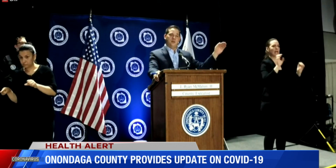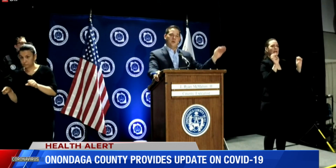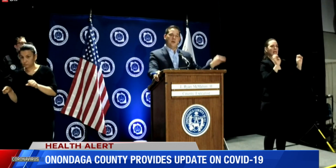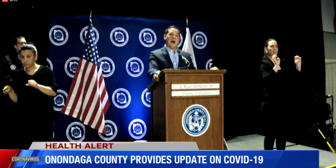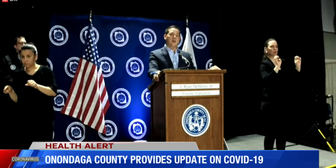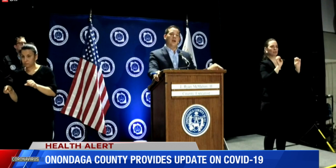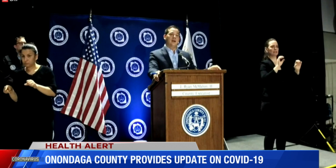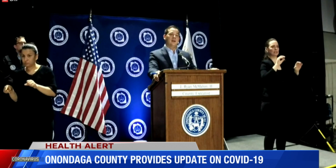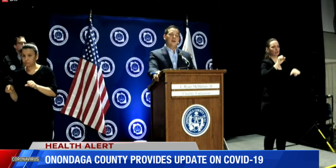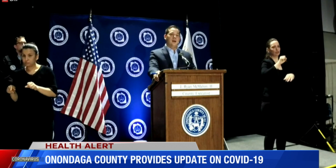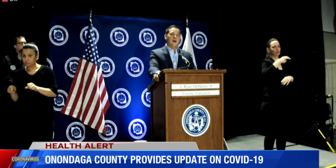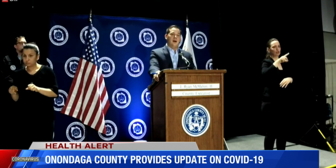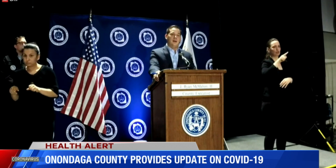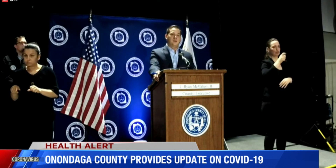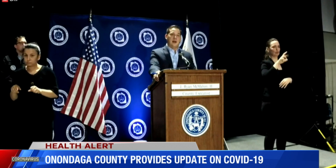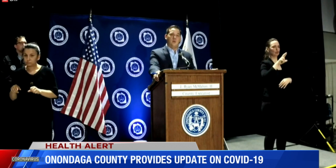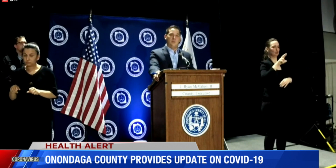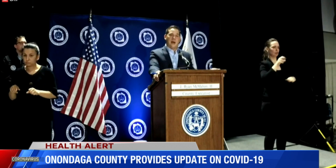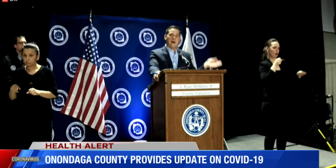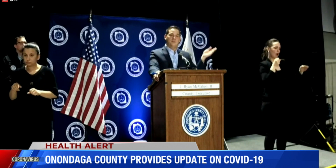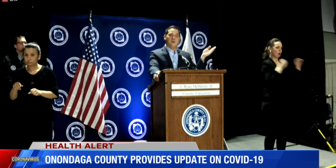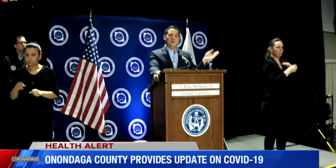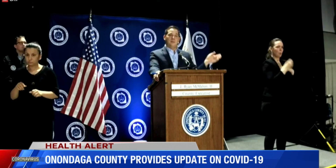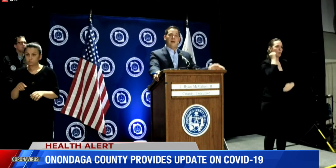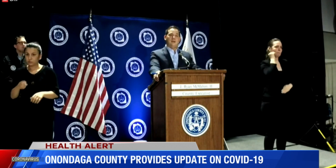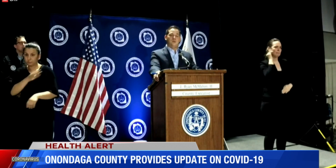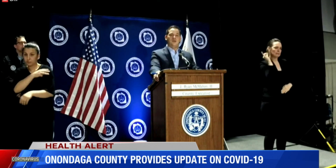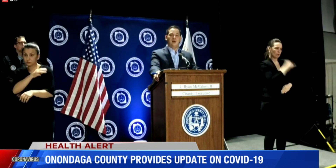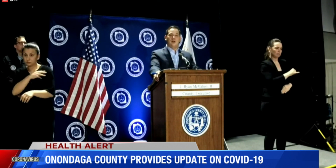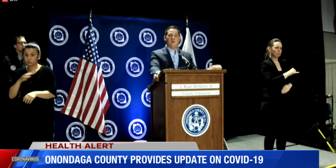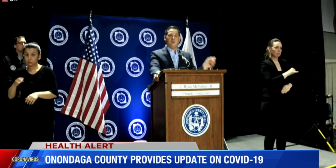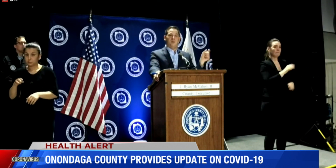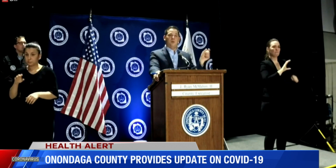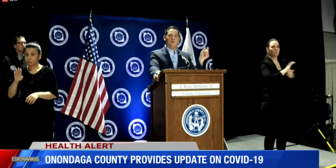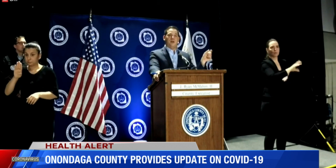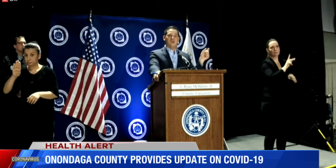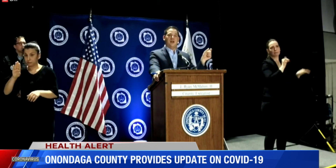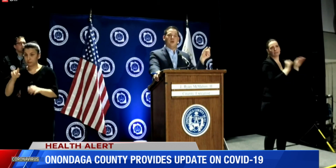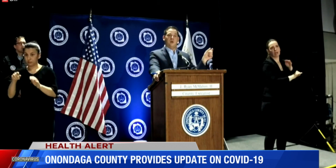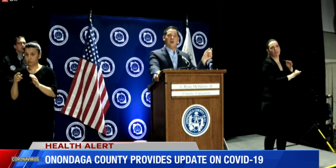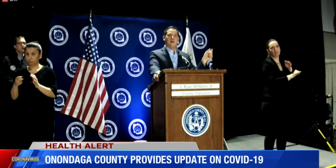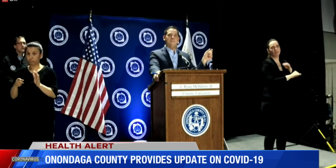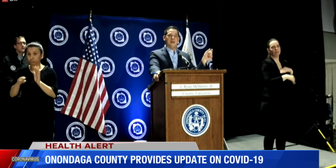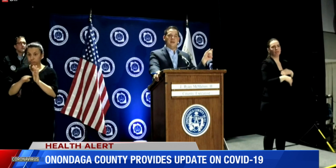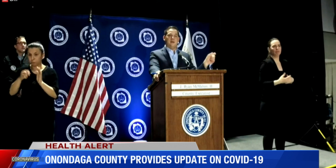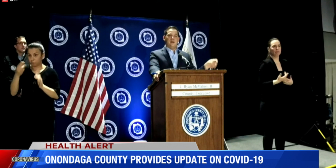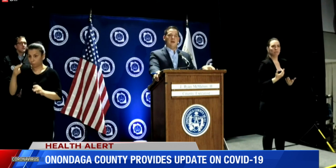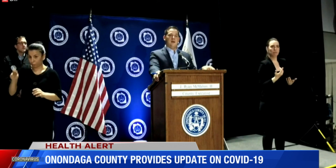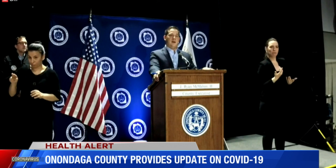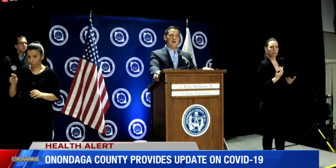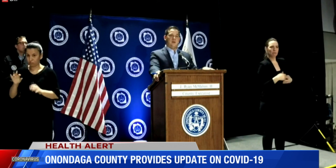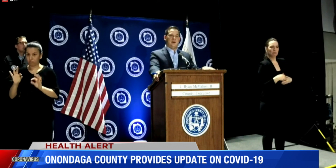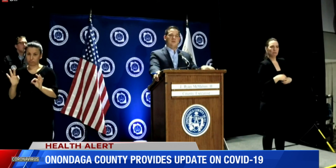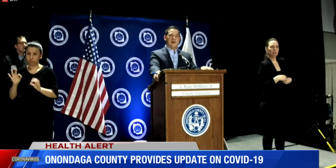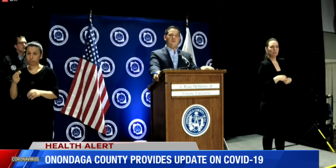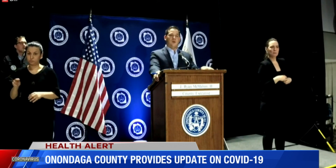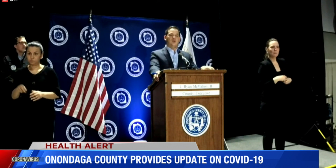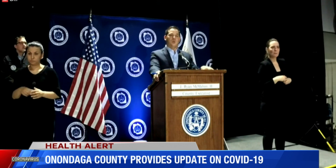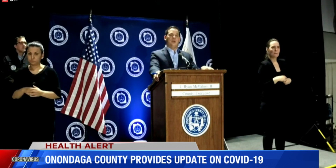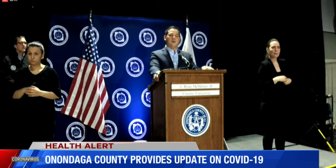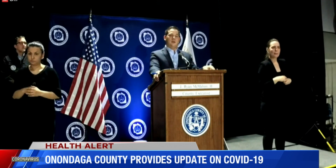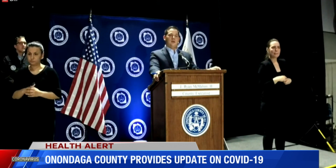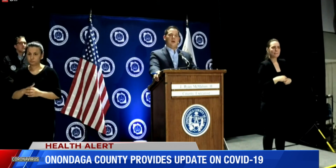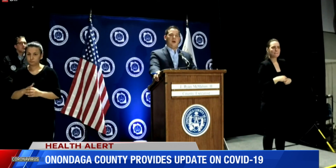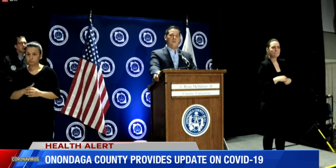us a week to go down a grade. So now we're back up to a B-. We started, when people were very scared, we were at a B. Right after that